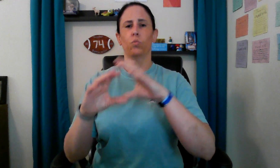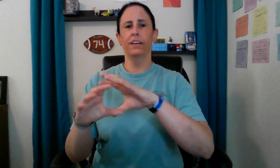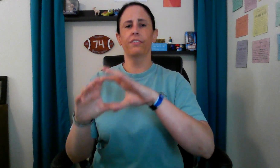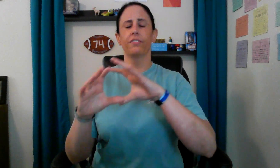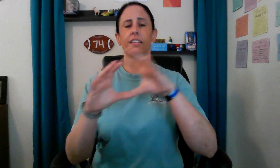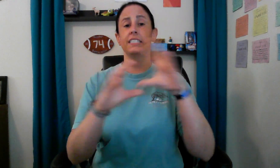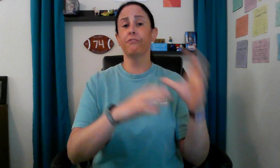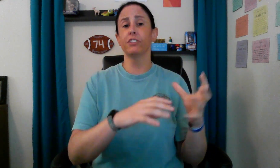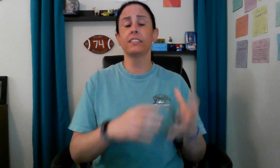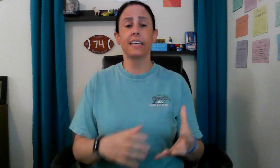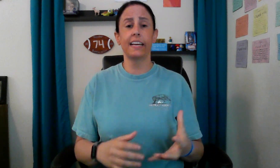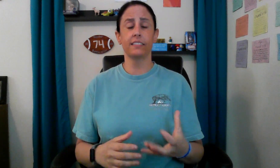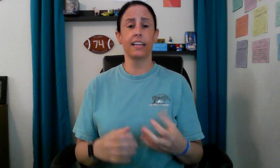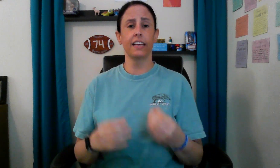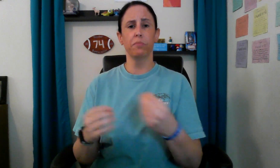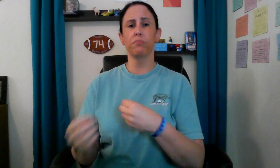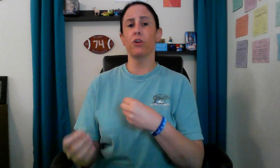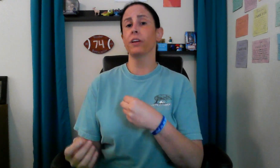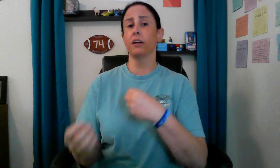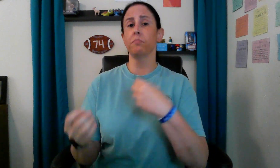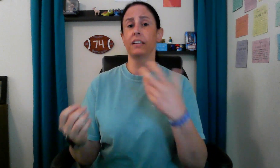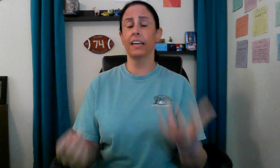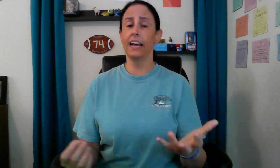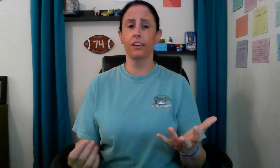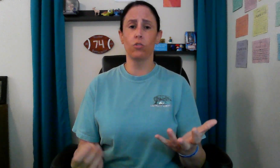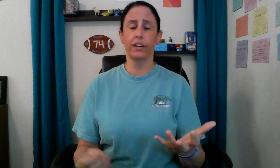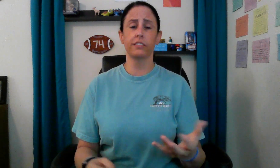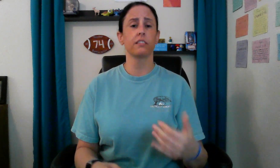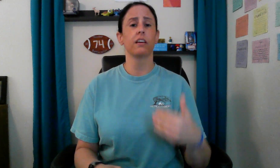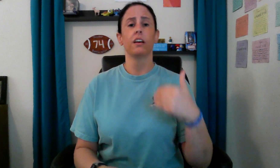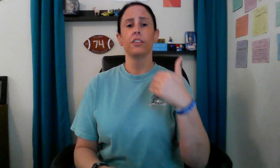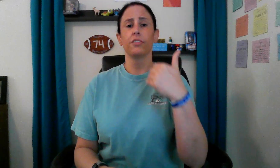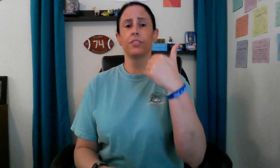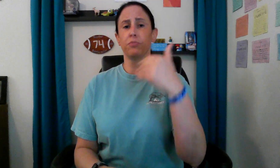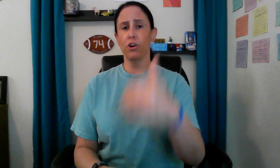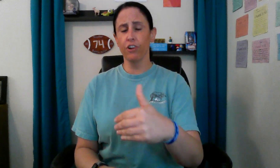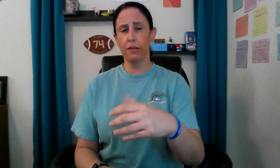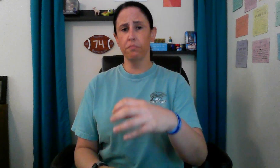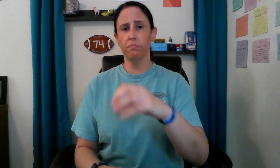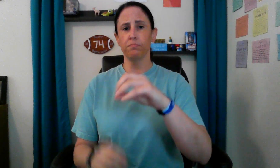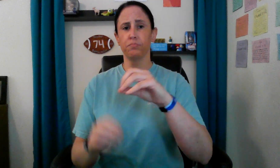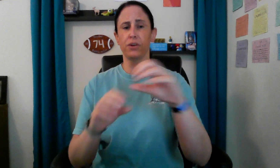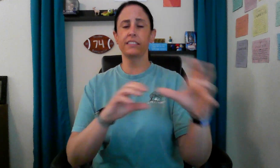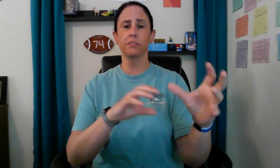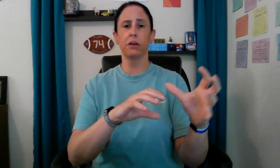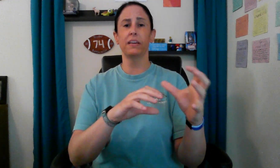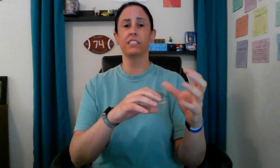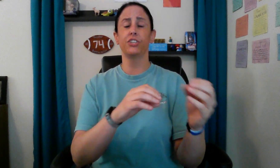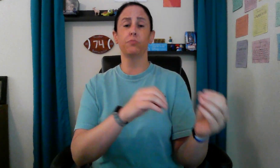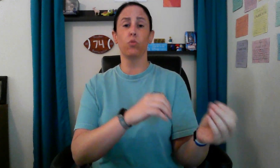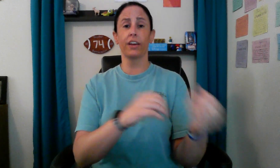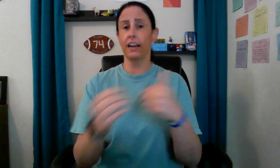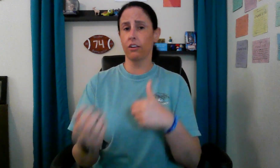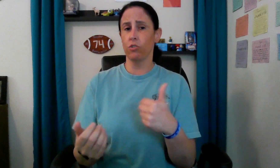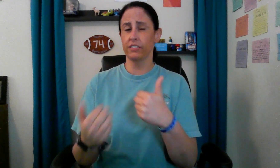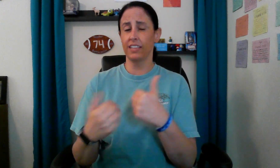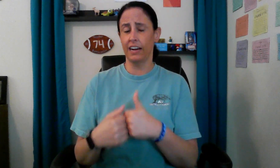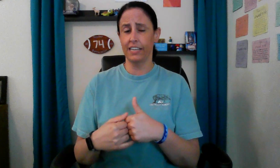With the different states, they can be broken up into categories. The program breaks them up into more categories than I